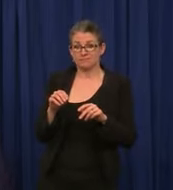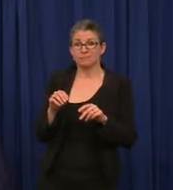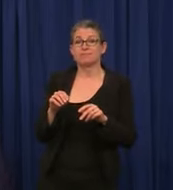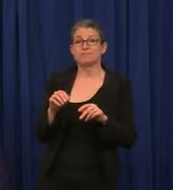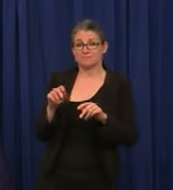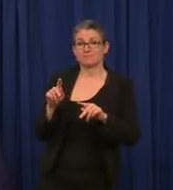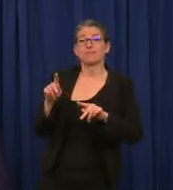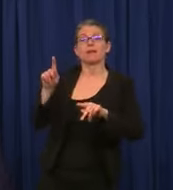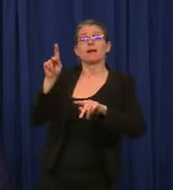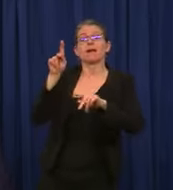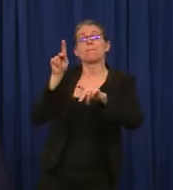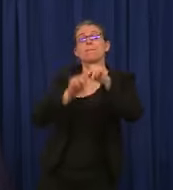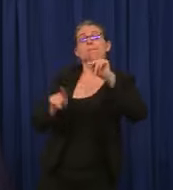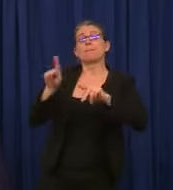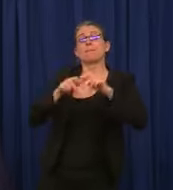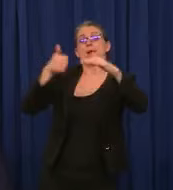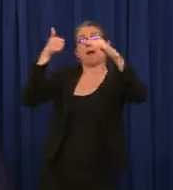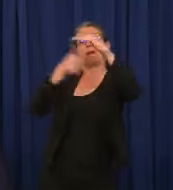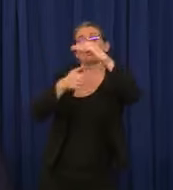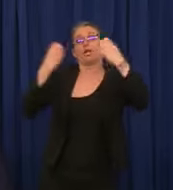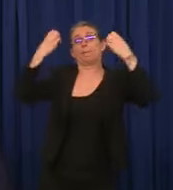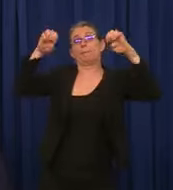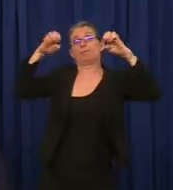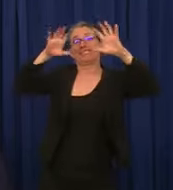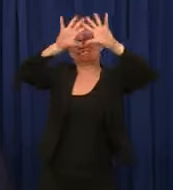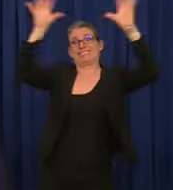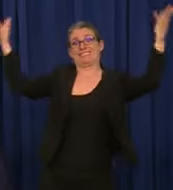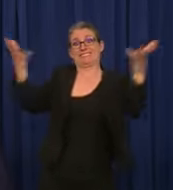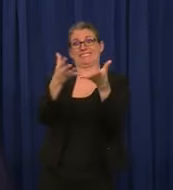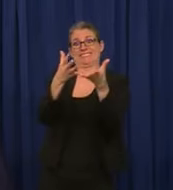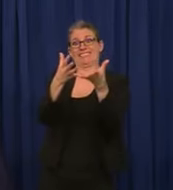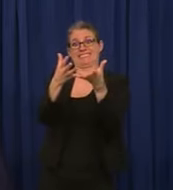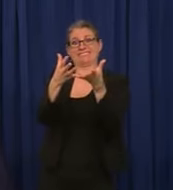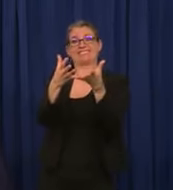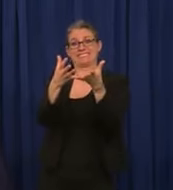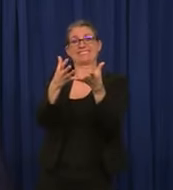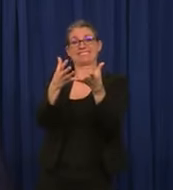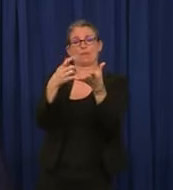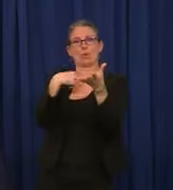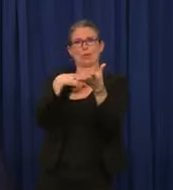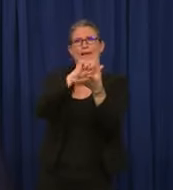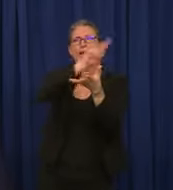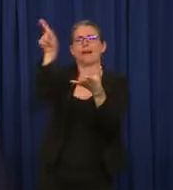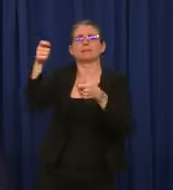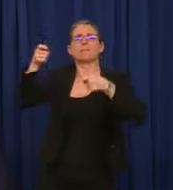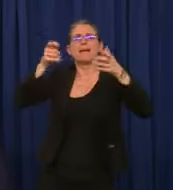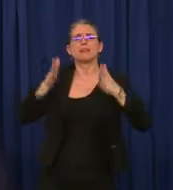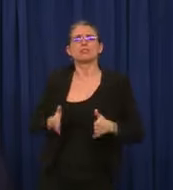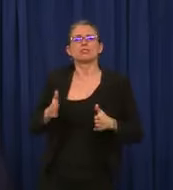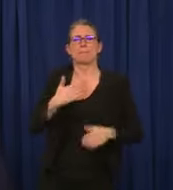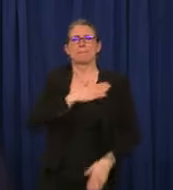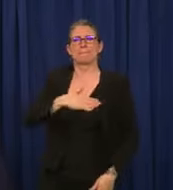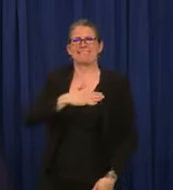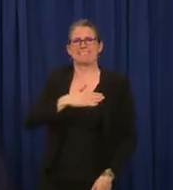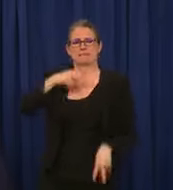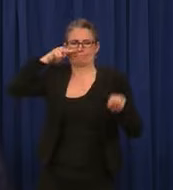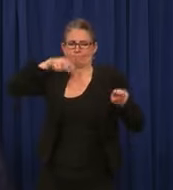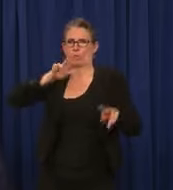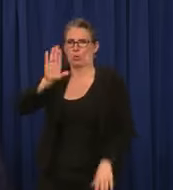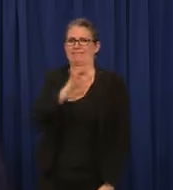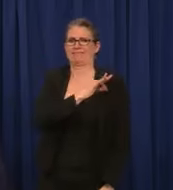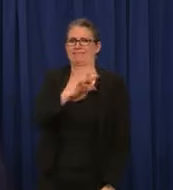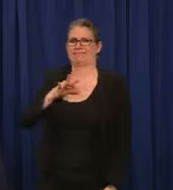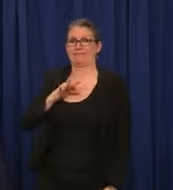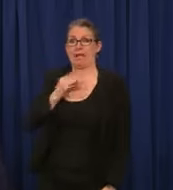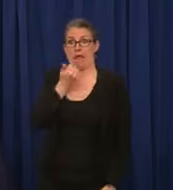to ask them to help us keep tabs on the health of their staff so that if they're not feeling well, we can make plans to make sure that the